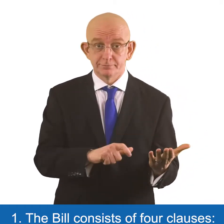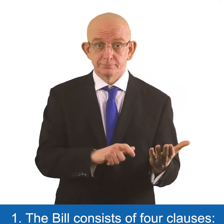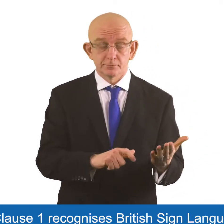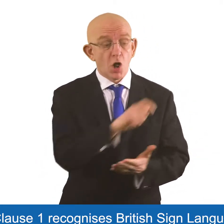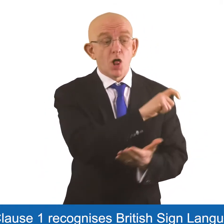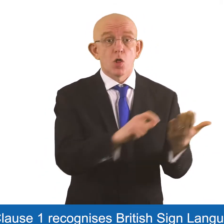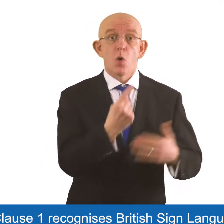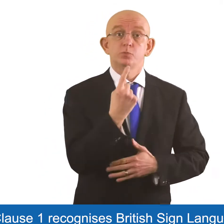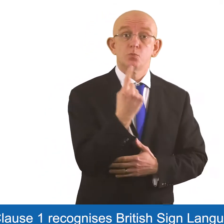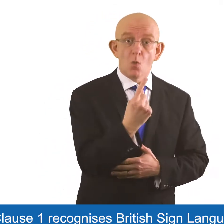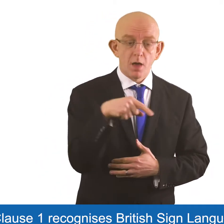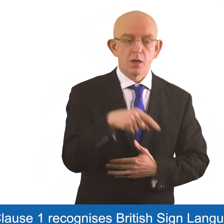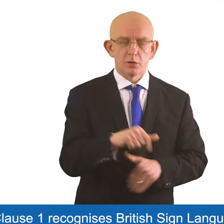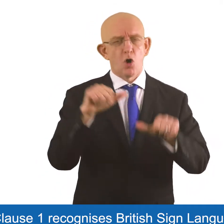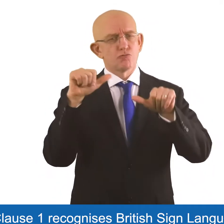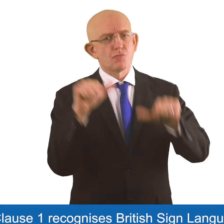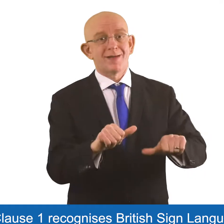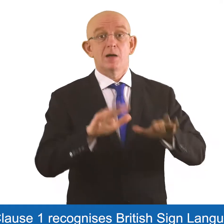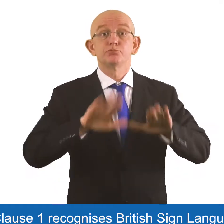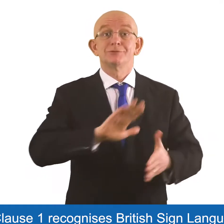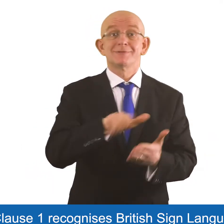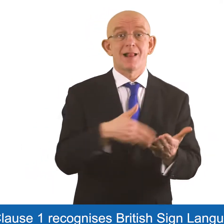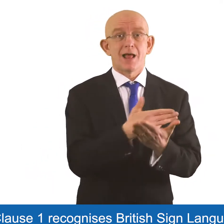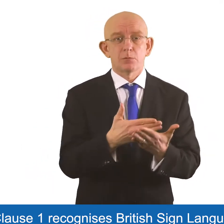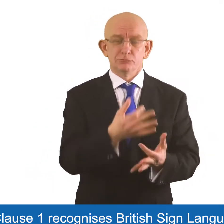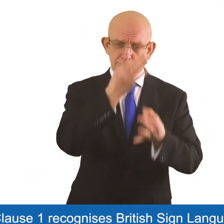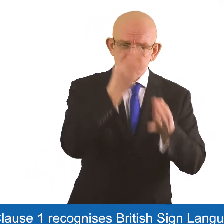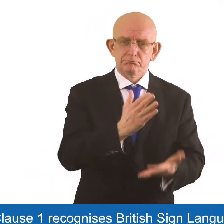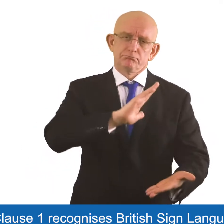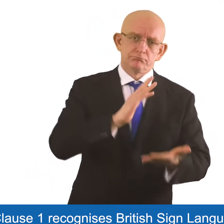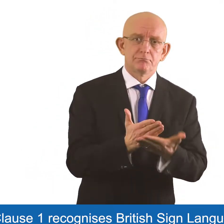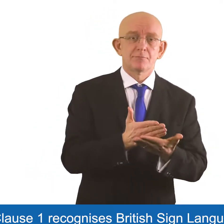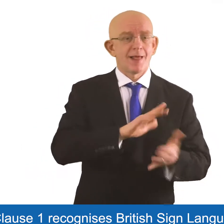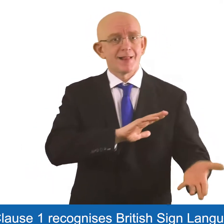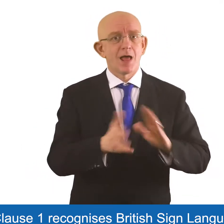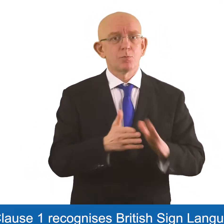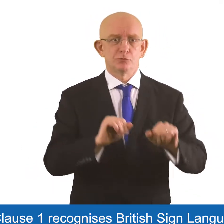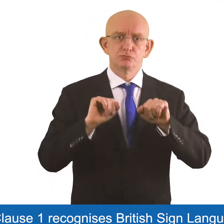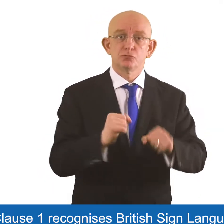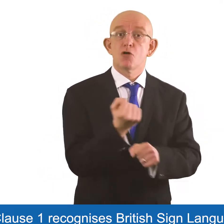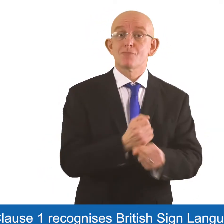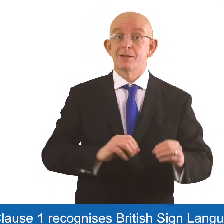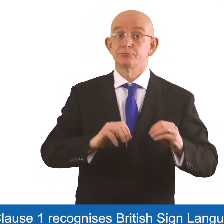clauses. Clause 1 recognises British Sign Language as a language of Great Britain in its own right.